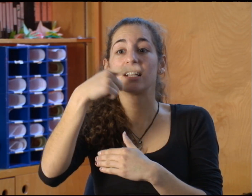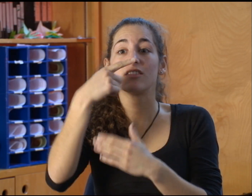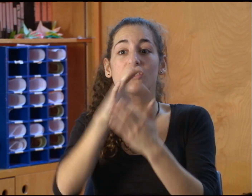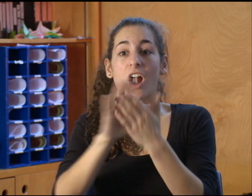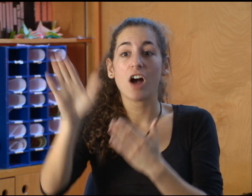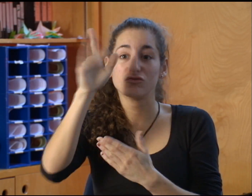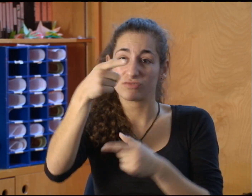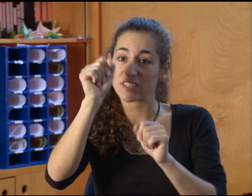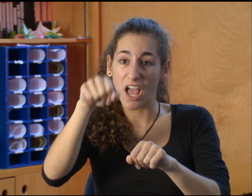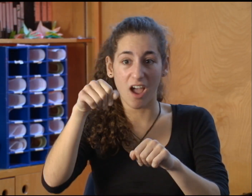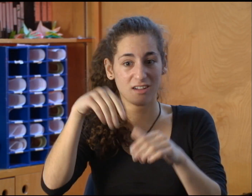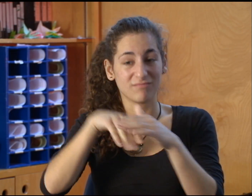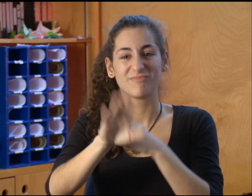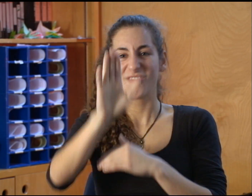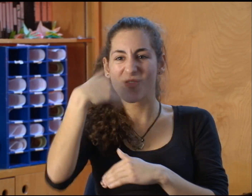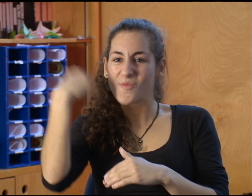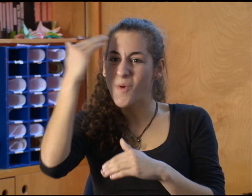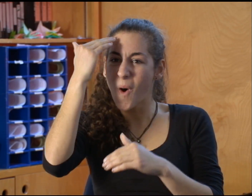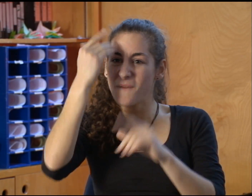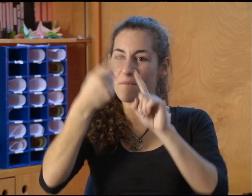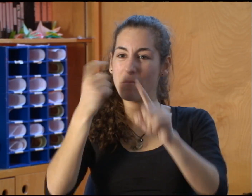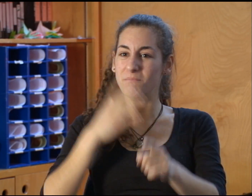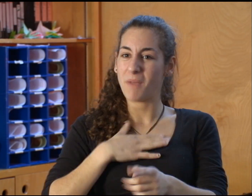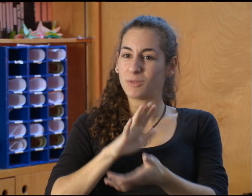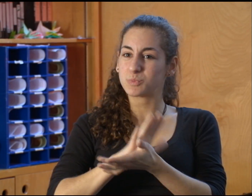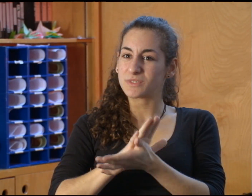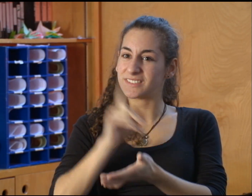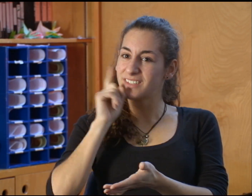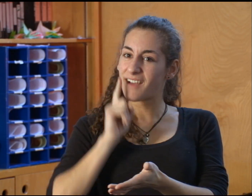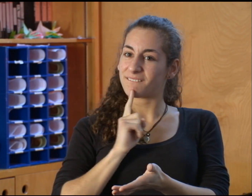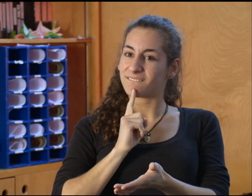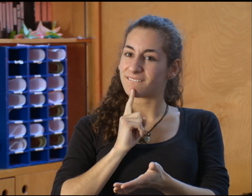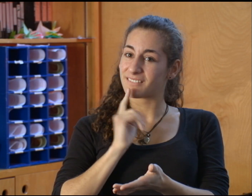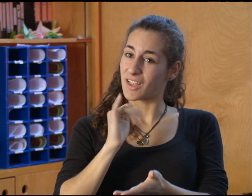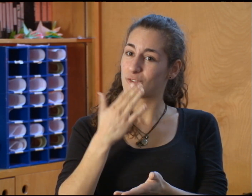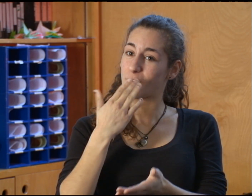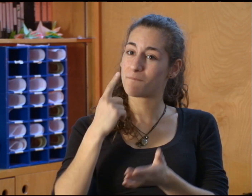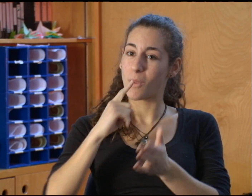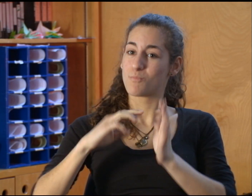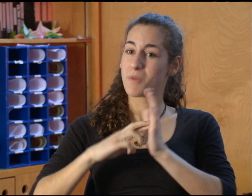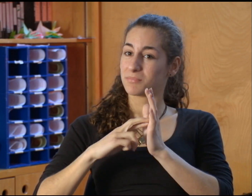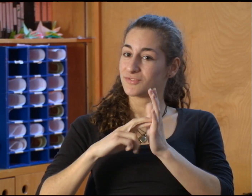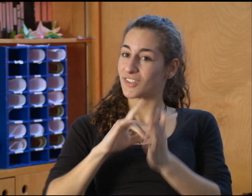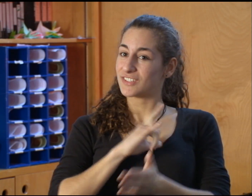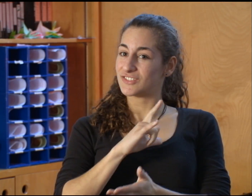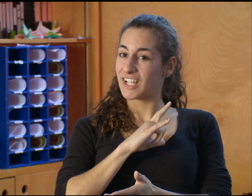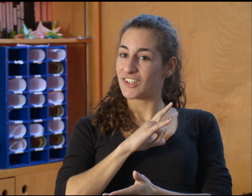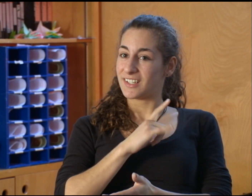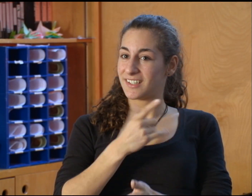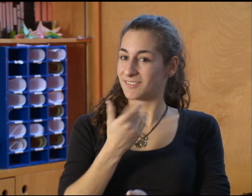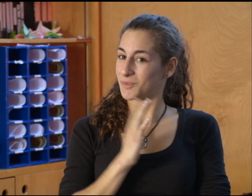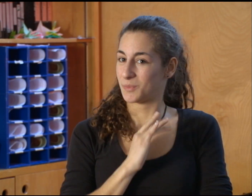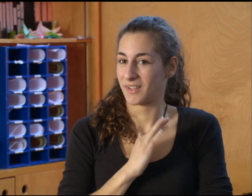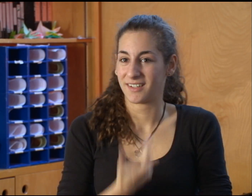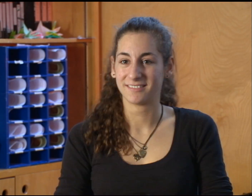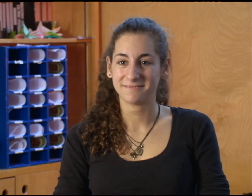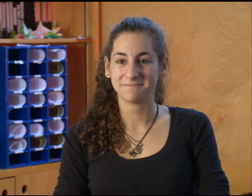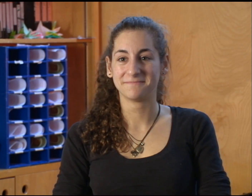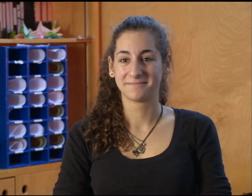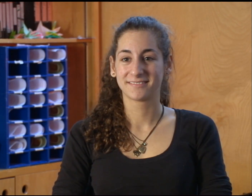field, since I'll already have some background knowledge. I take a lot of pride in my school, knowing that they're providing this kind of a class for